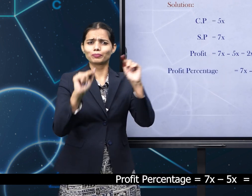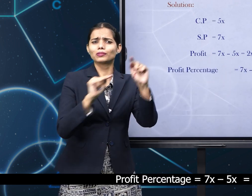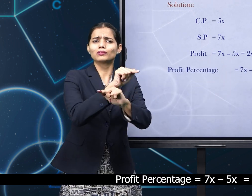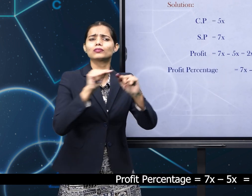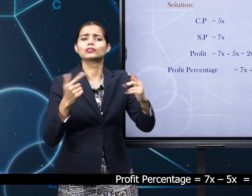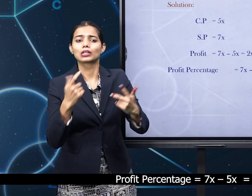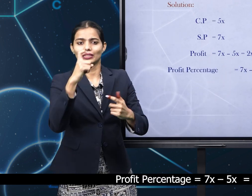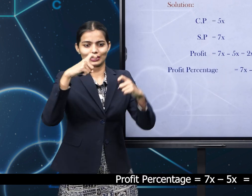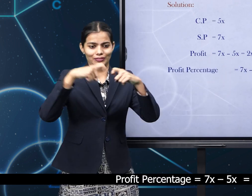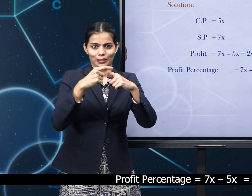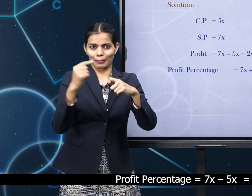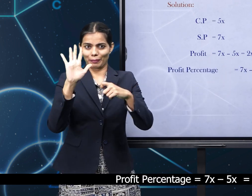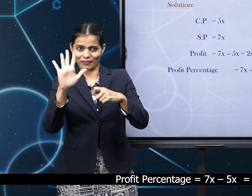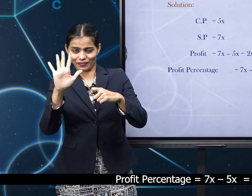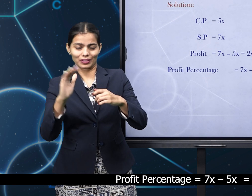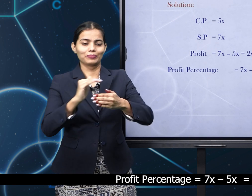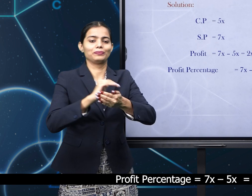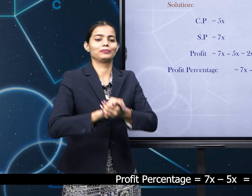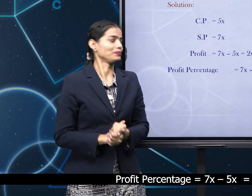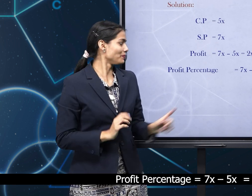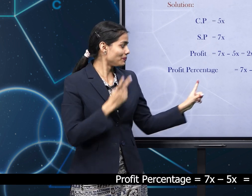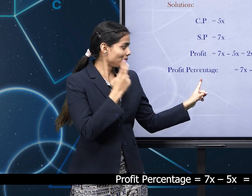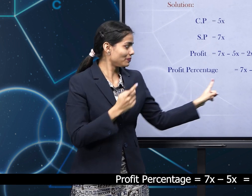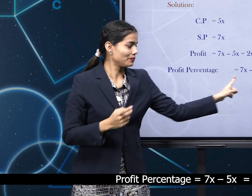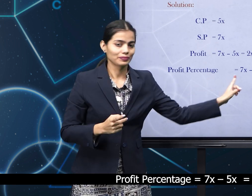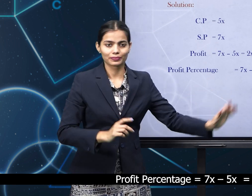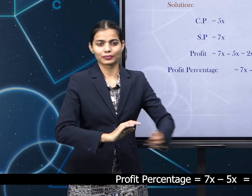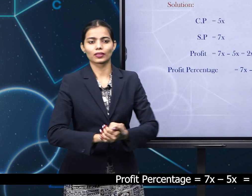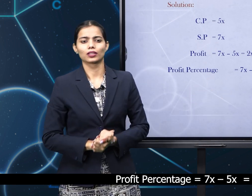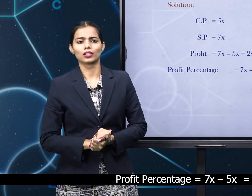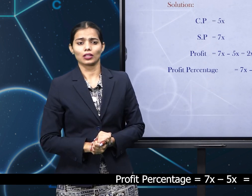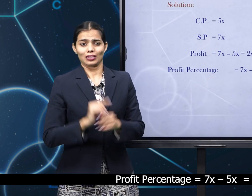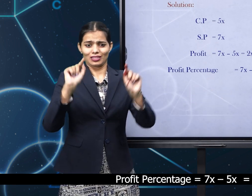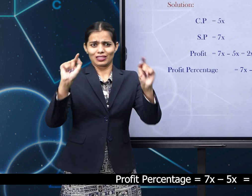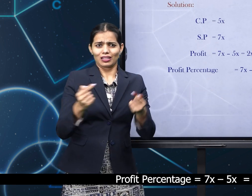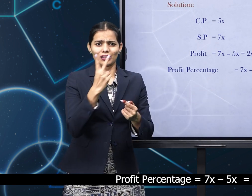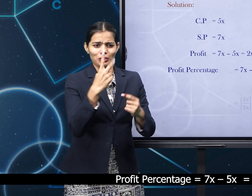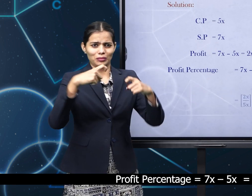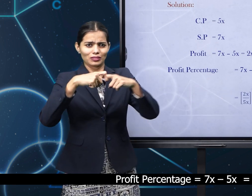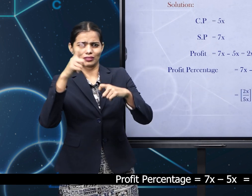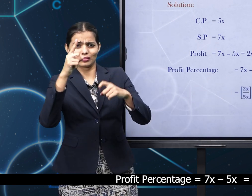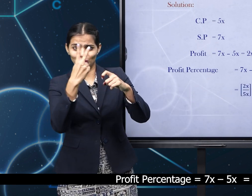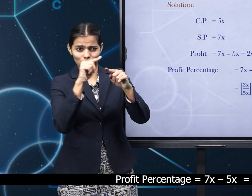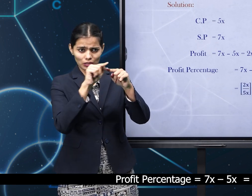is equal to 7x minus 5x is equal to 2x.